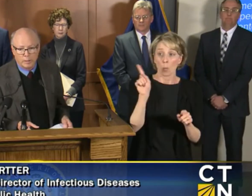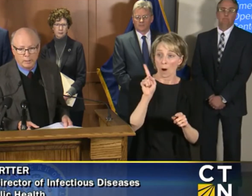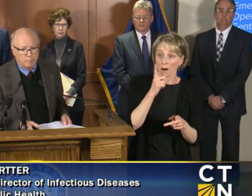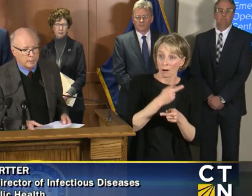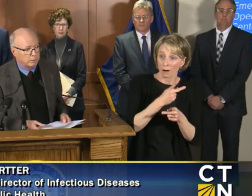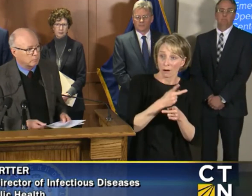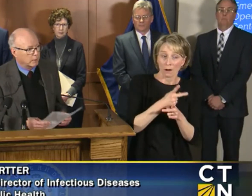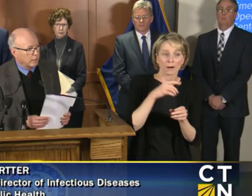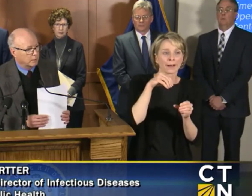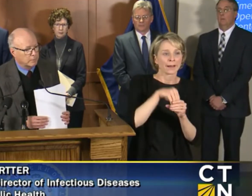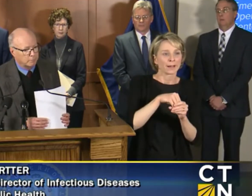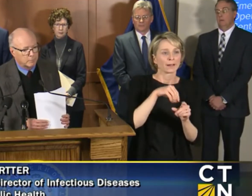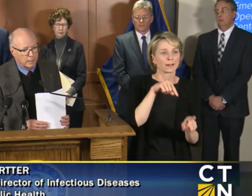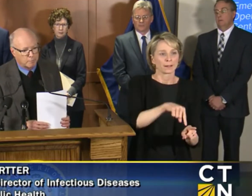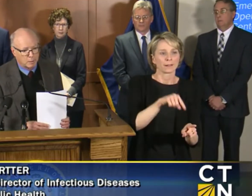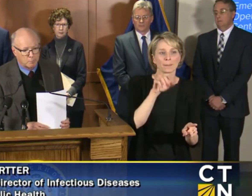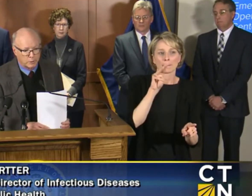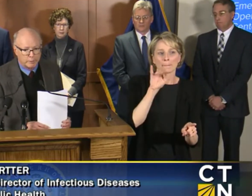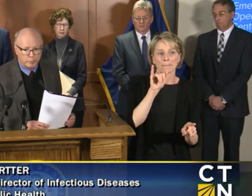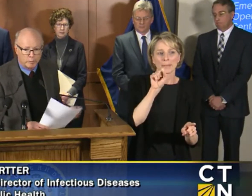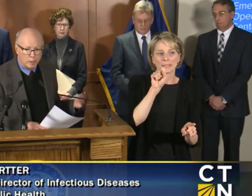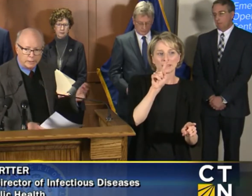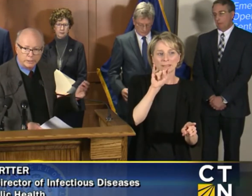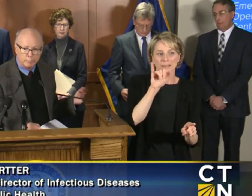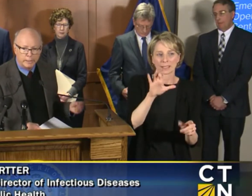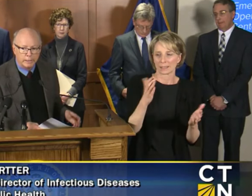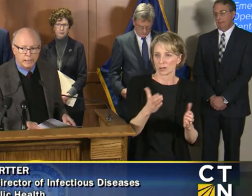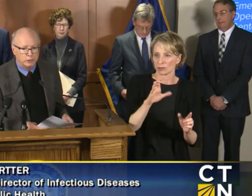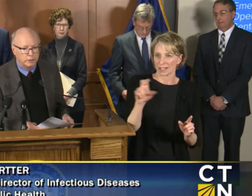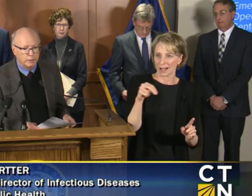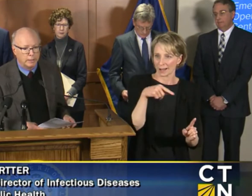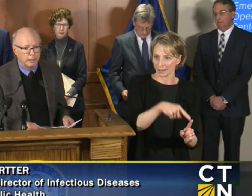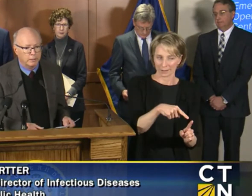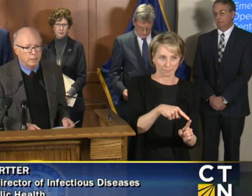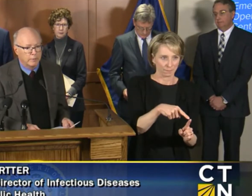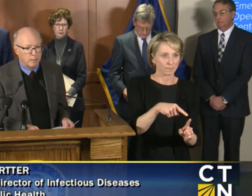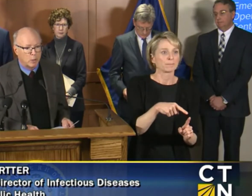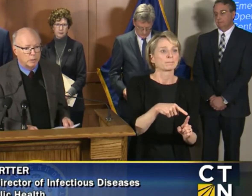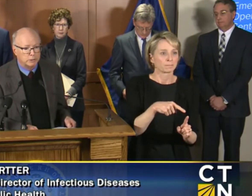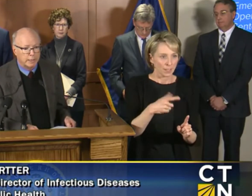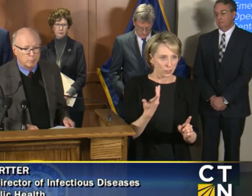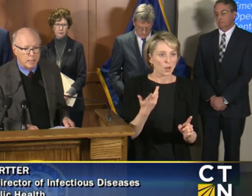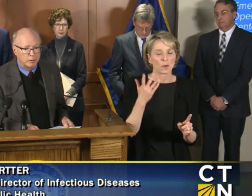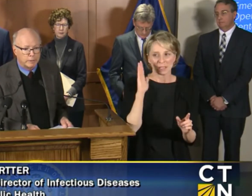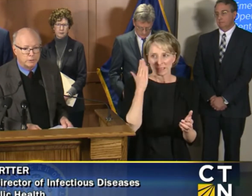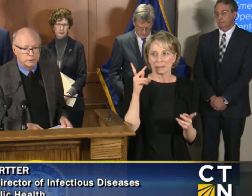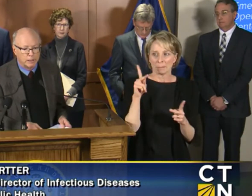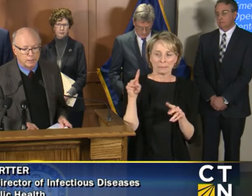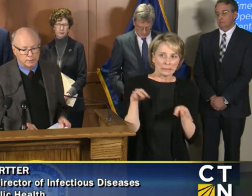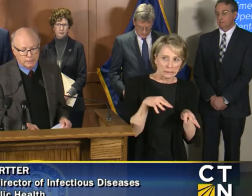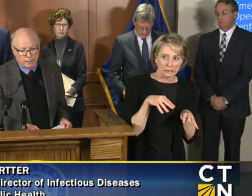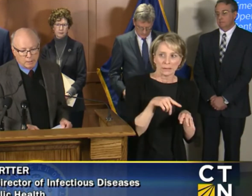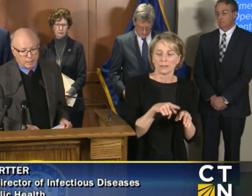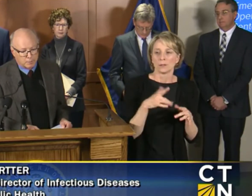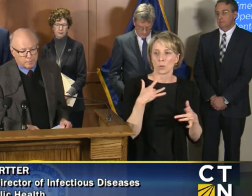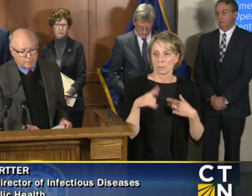that's already been, I believe we've already seen media attention in that part of the state about this.